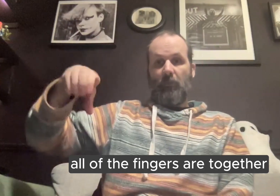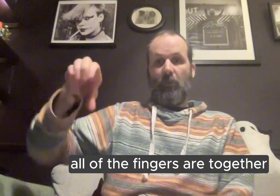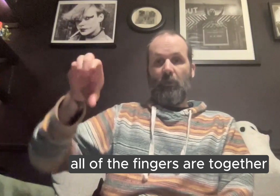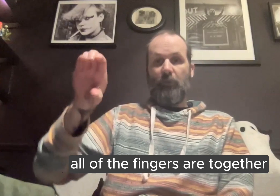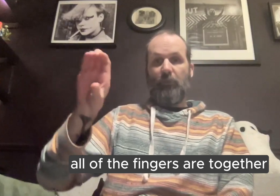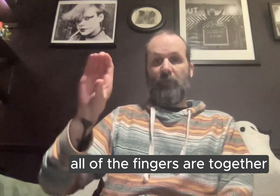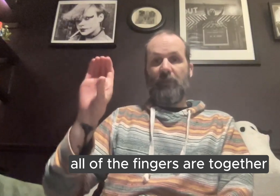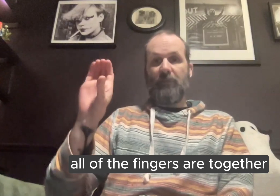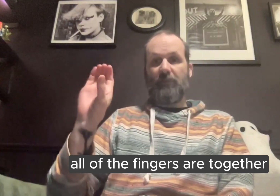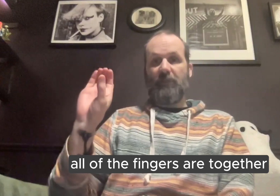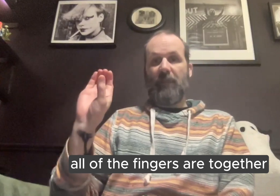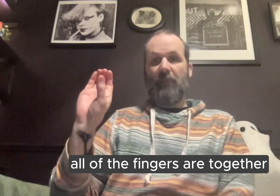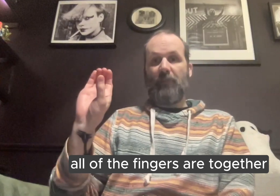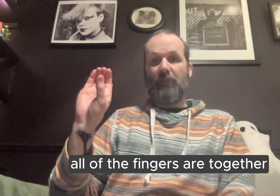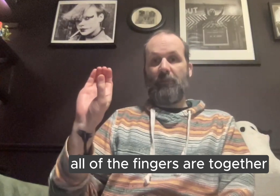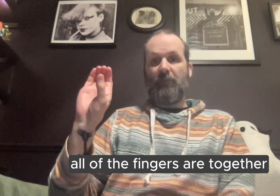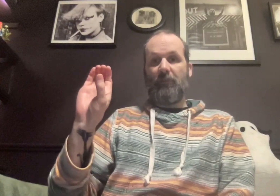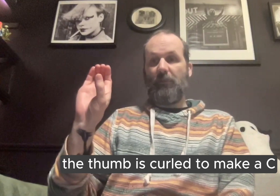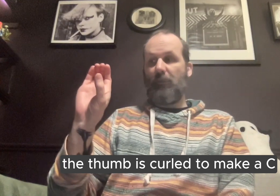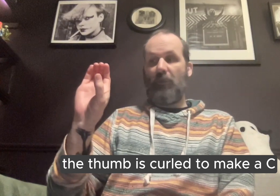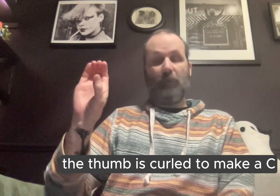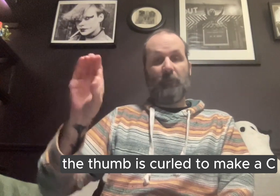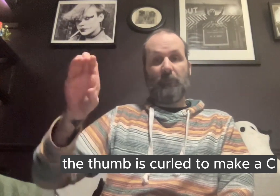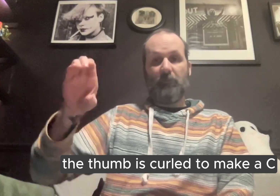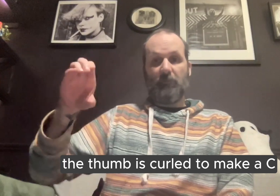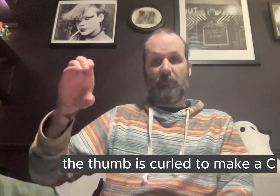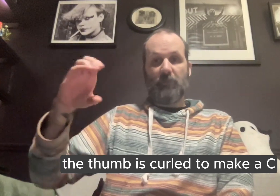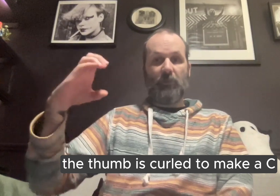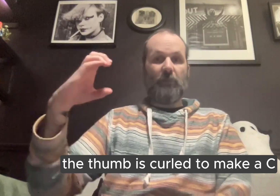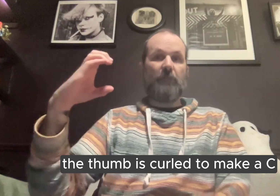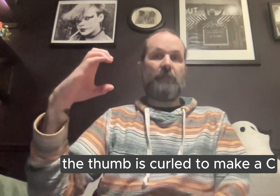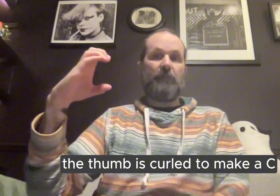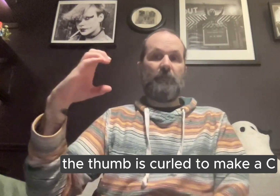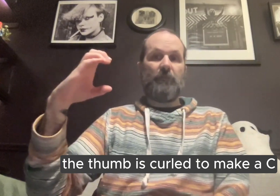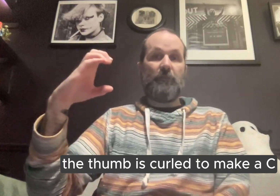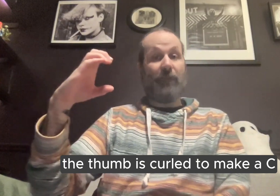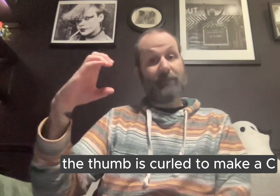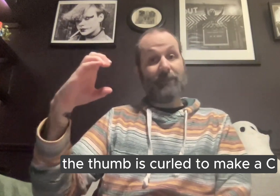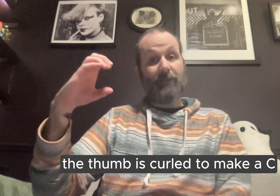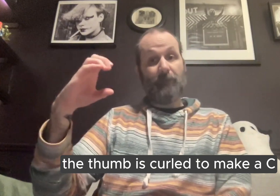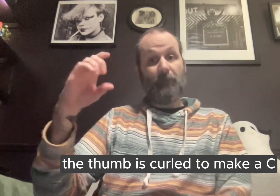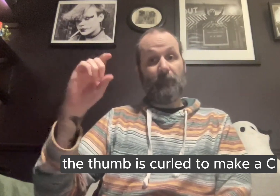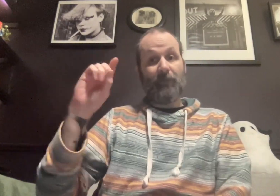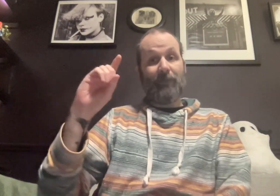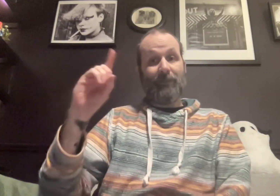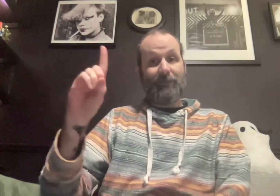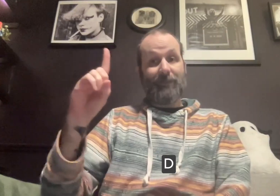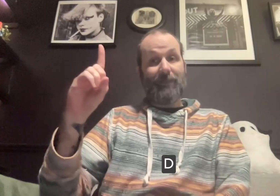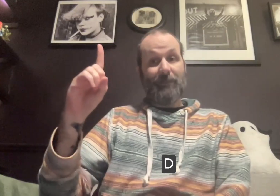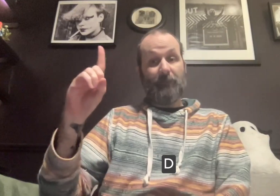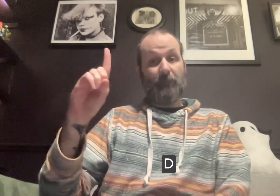All of the fingers are together. The thumb is curled to make a C. D,